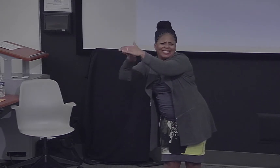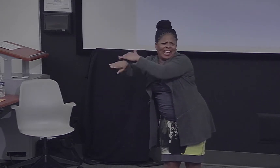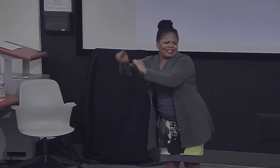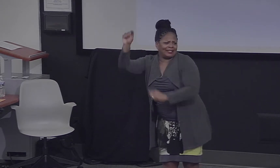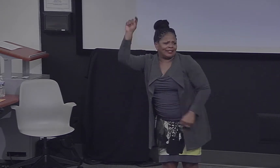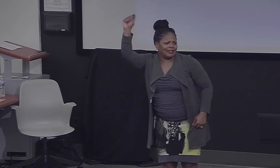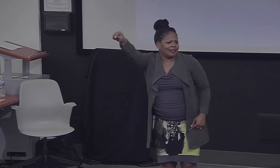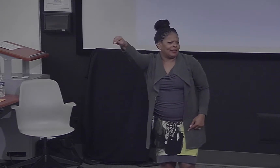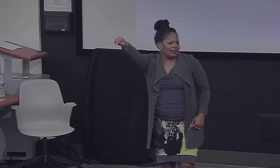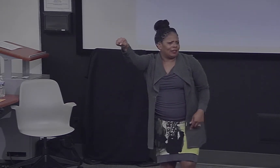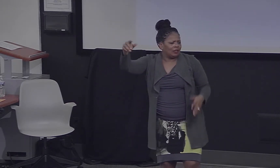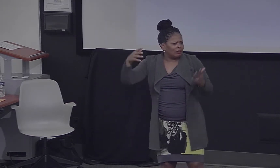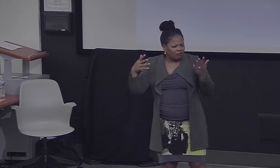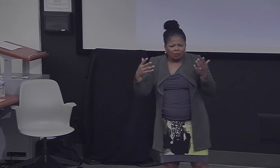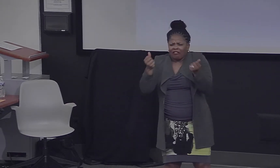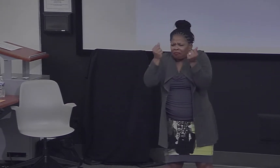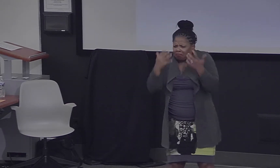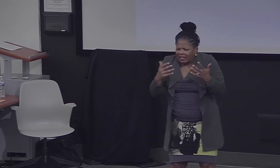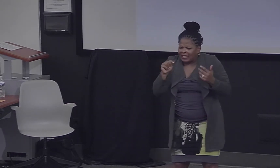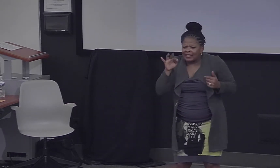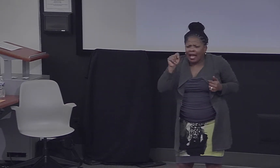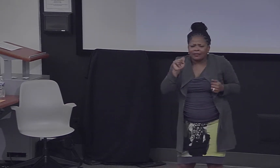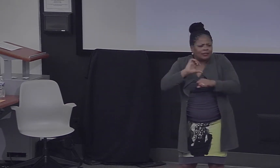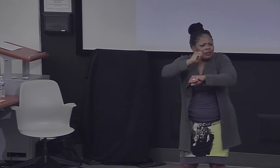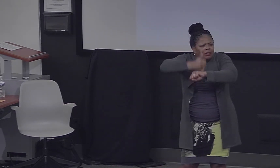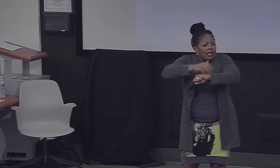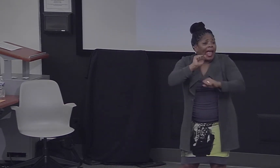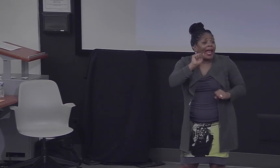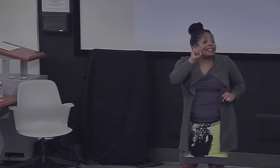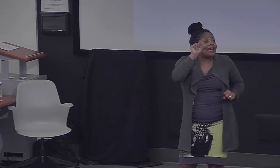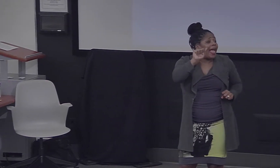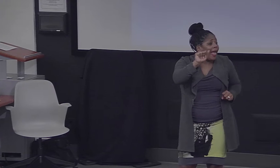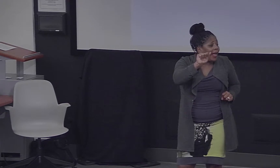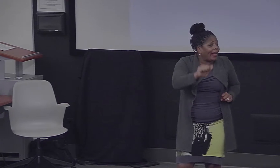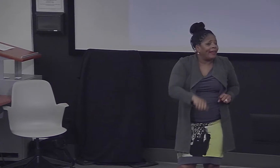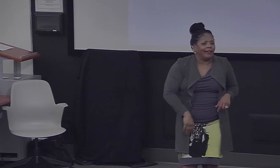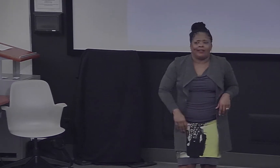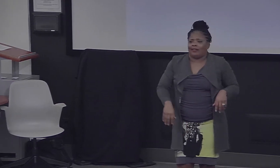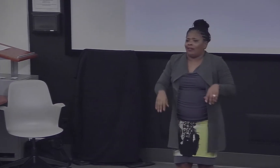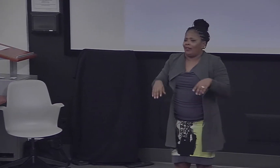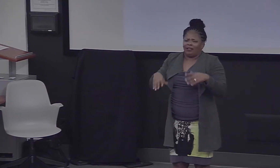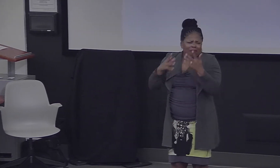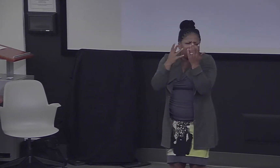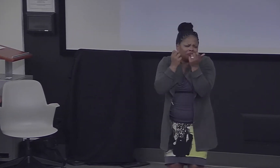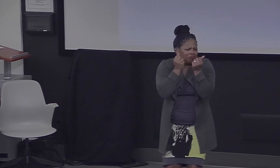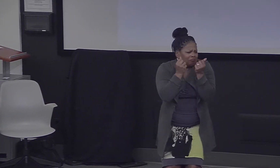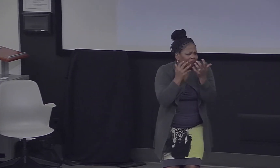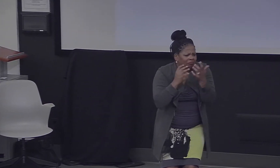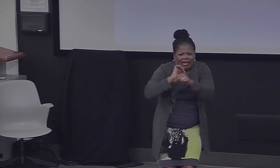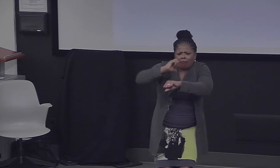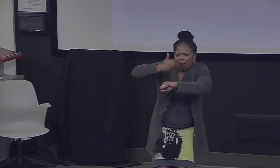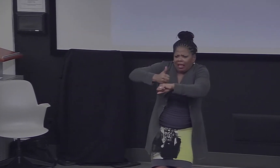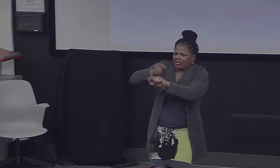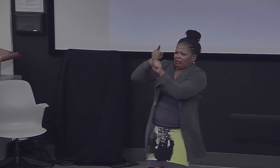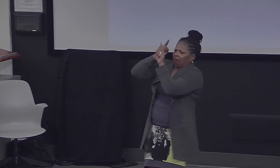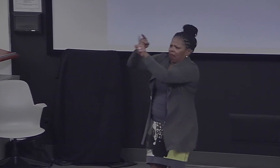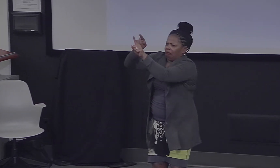This study is situated in the larger context of access. Access as defined by the